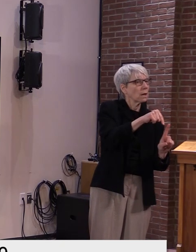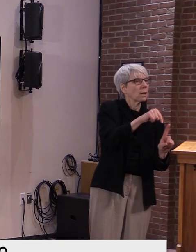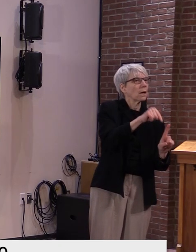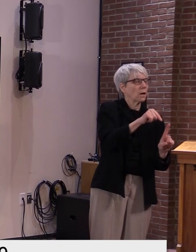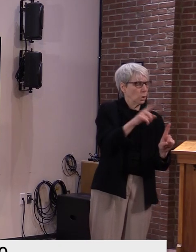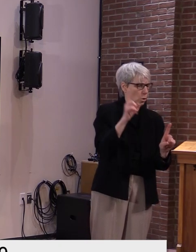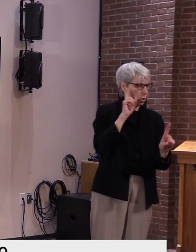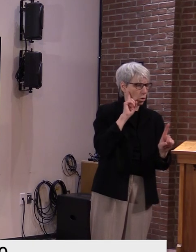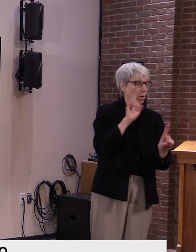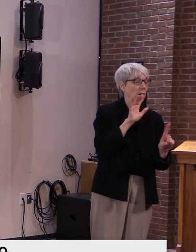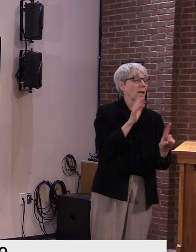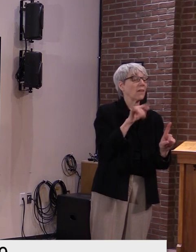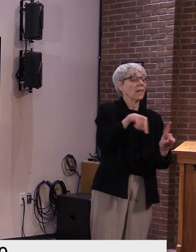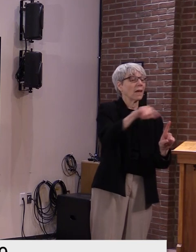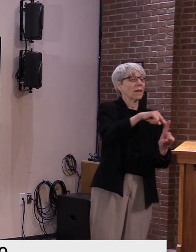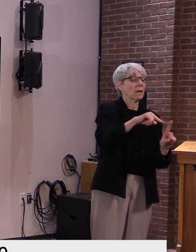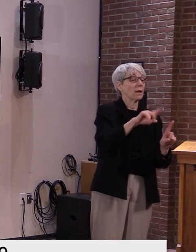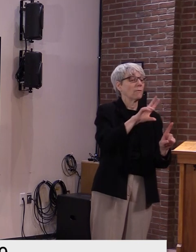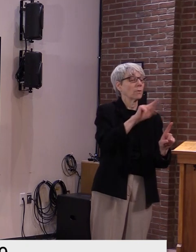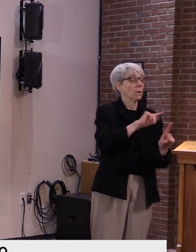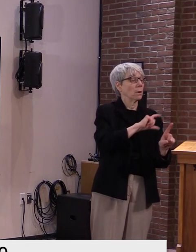students tested positive.